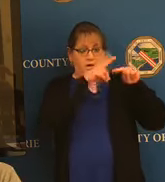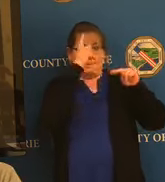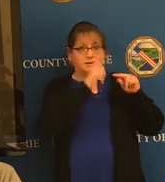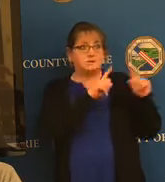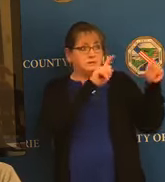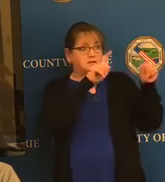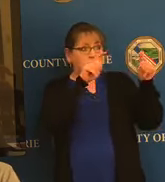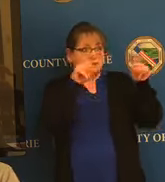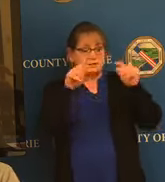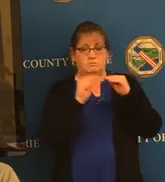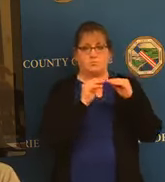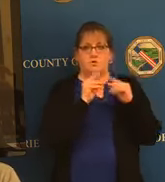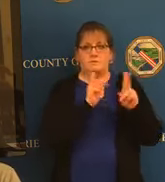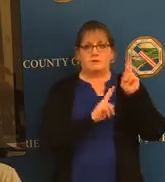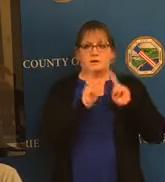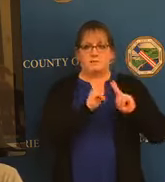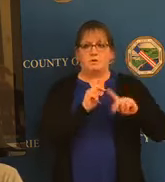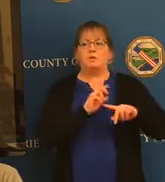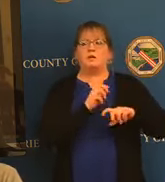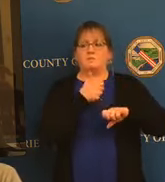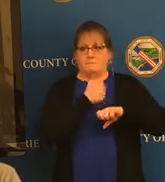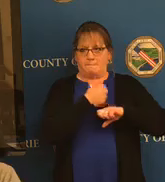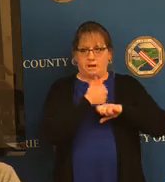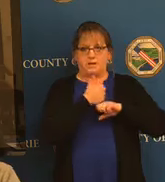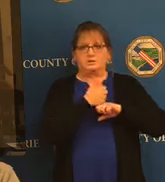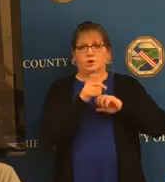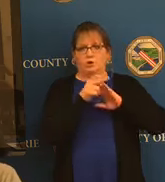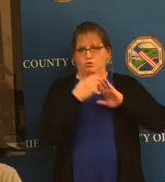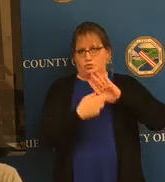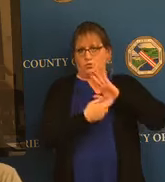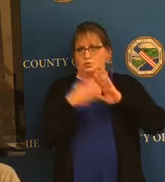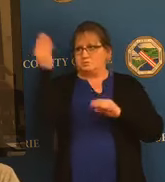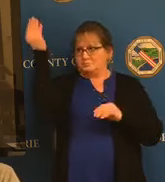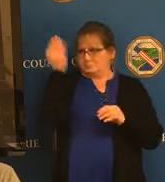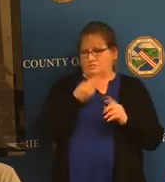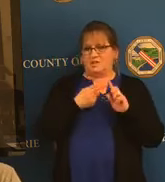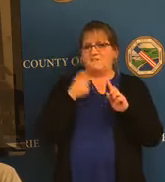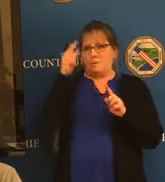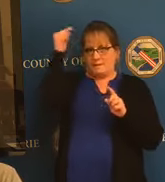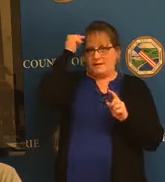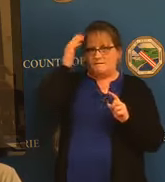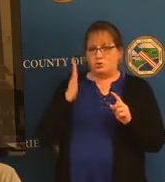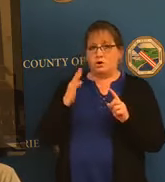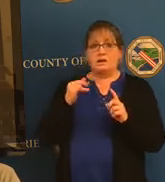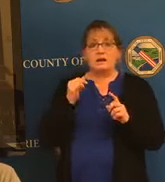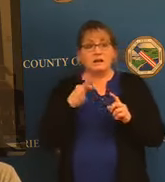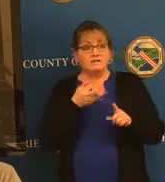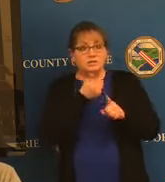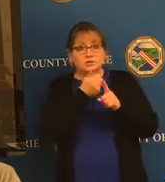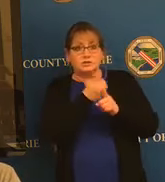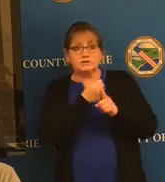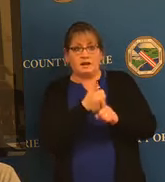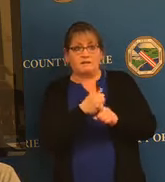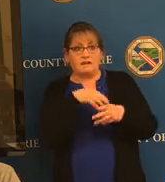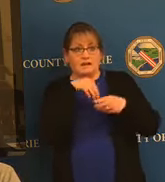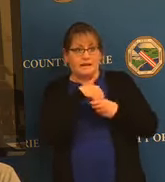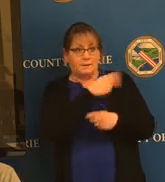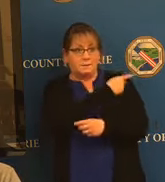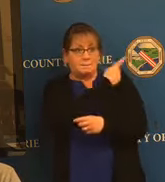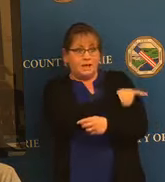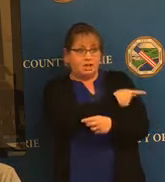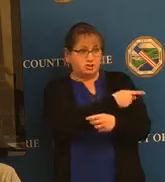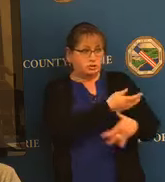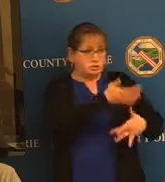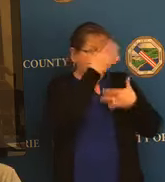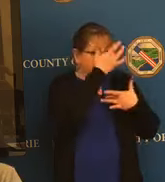testing more people based on the protocols that have been provided to us. If you're in the hospital as an inpatient and you're very ill, you're